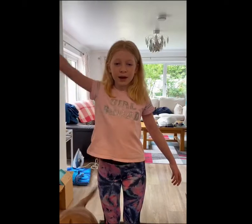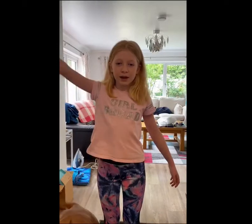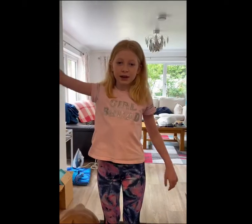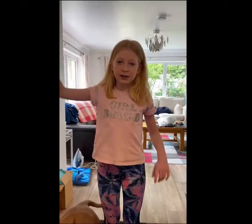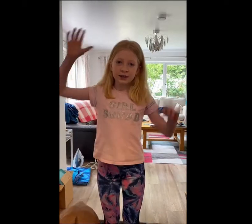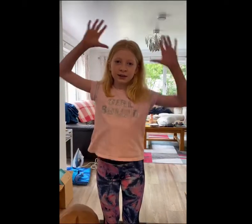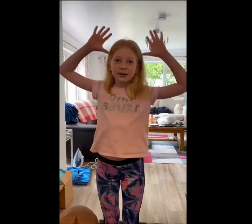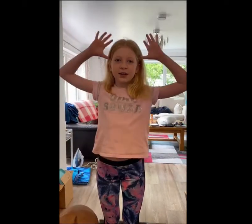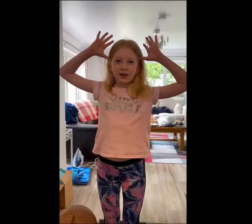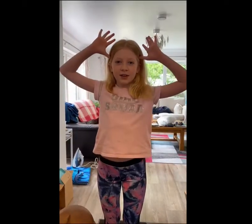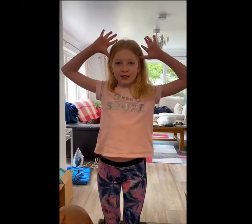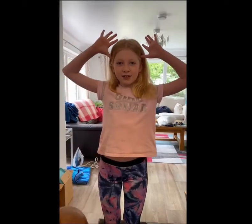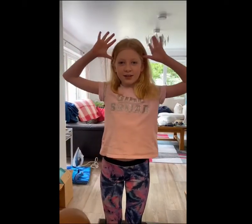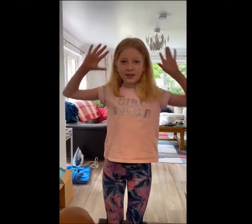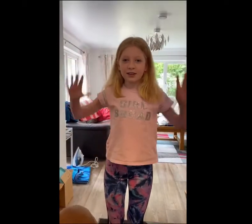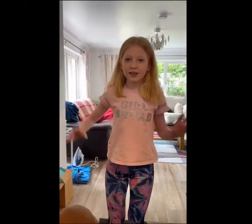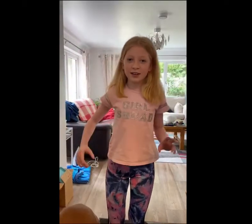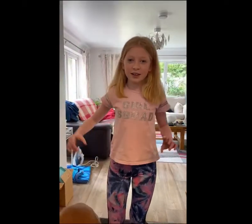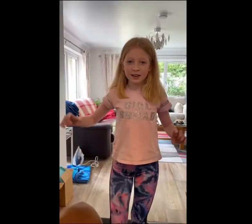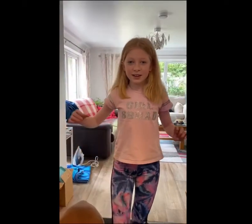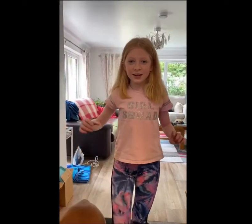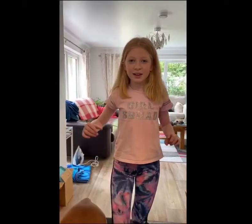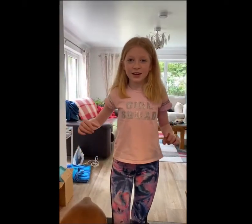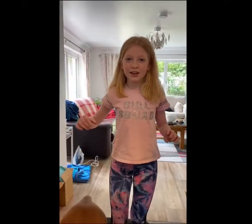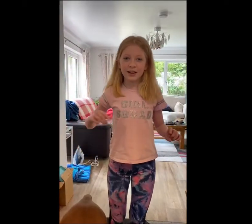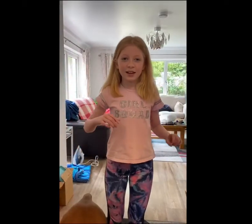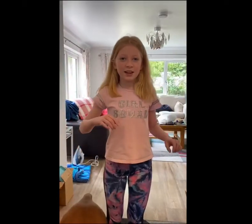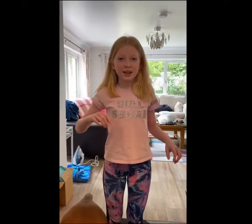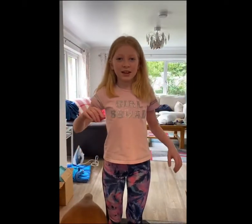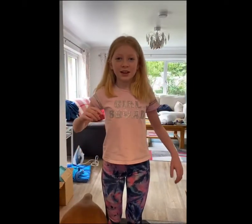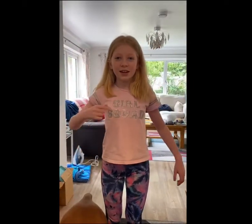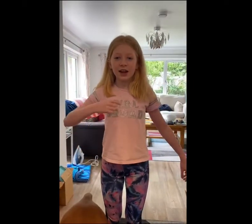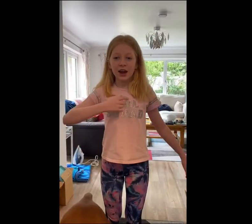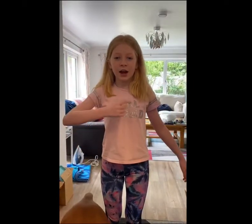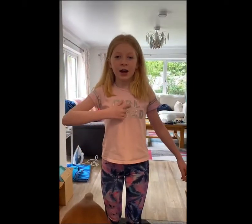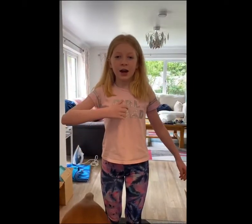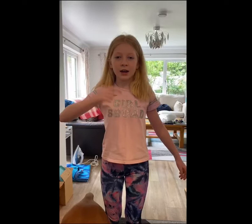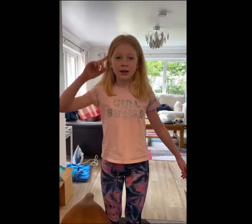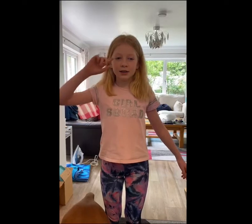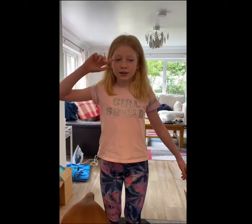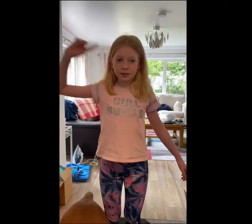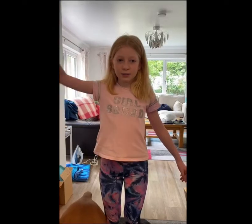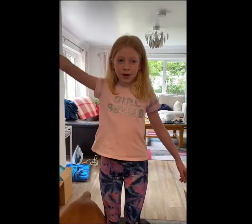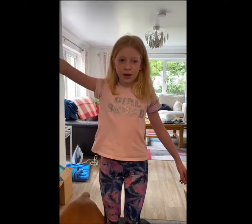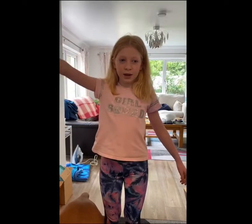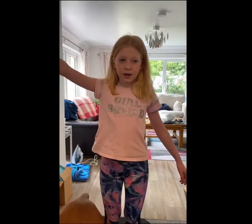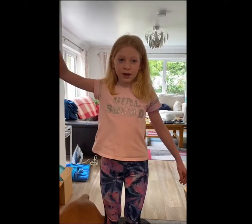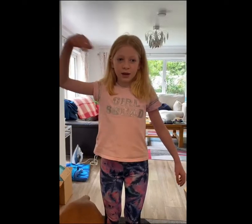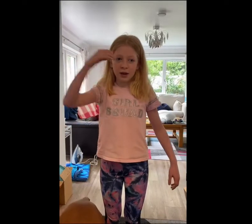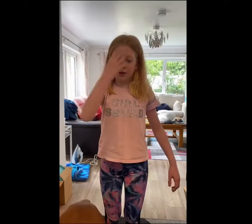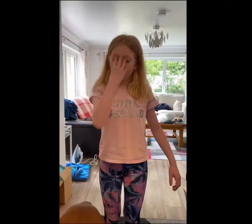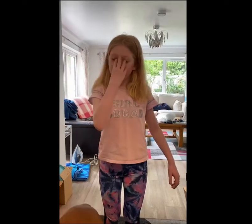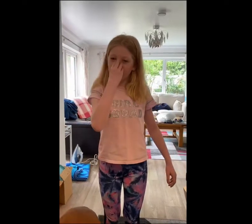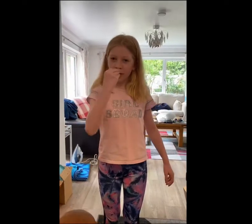a deer. I spy a fox. I spy a